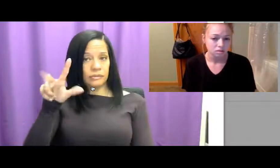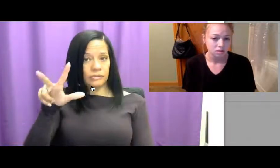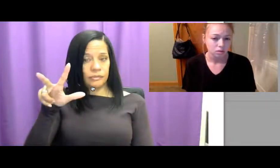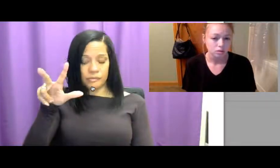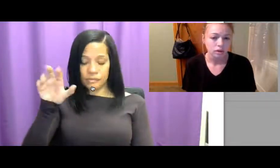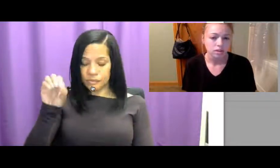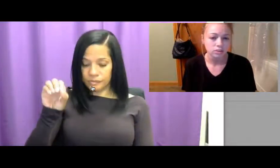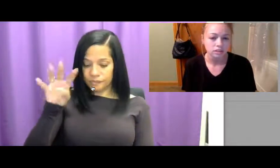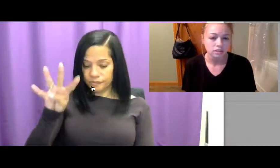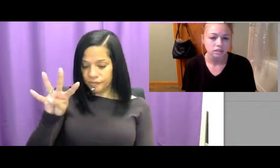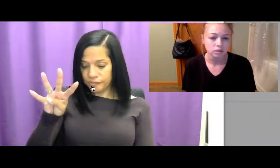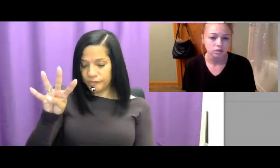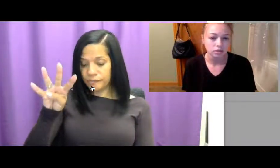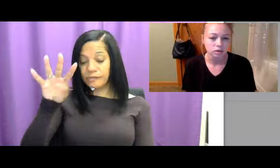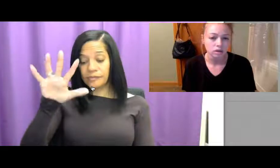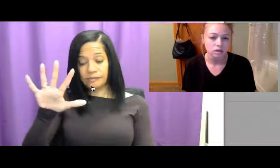It's